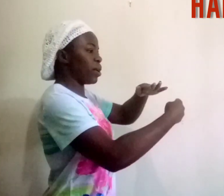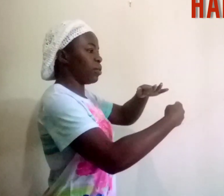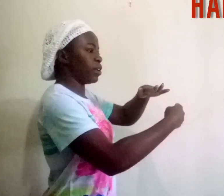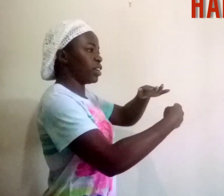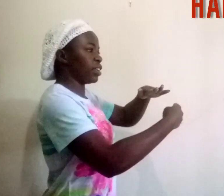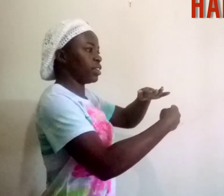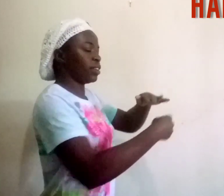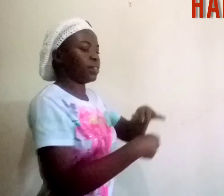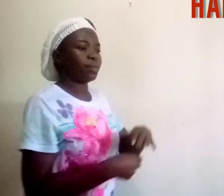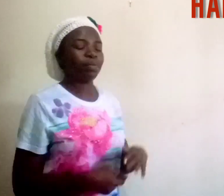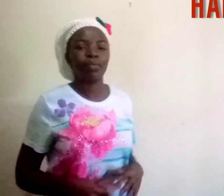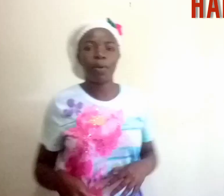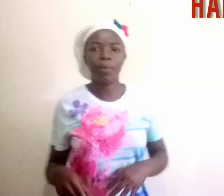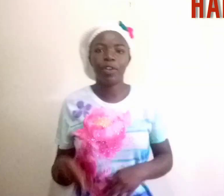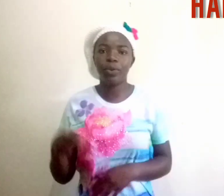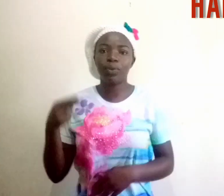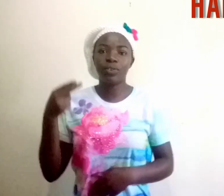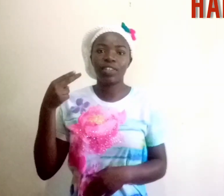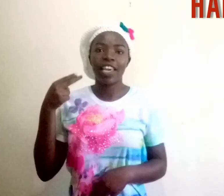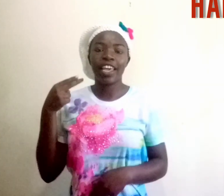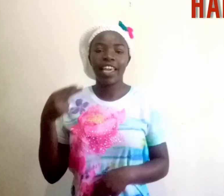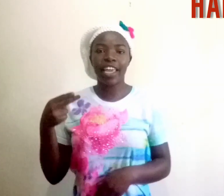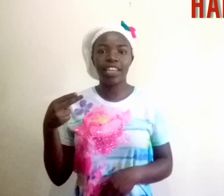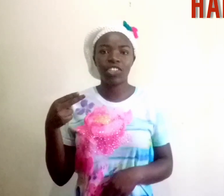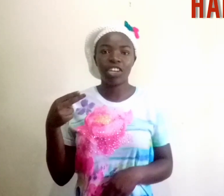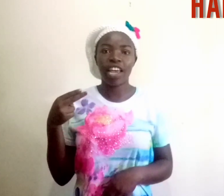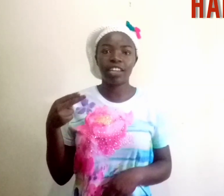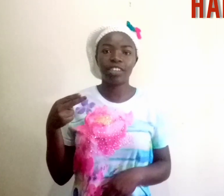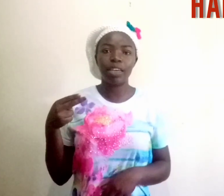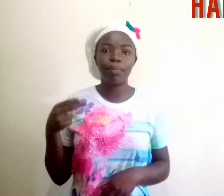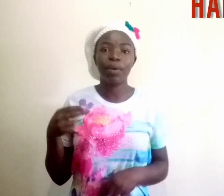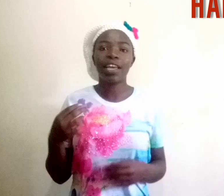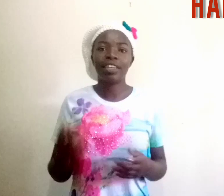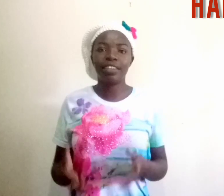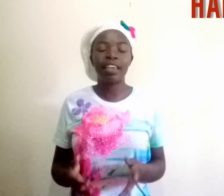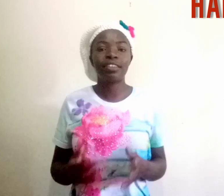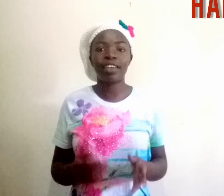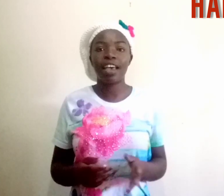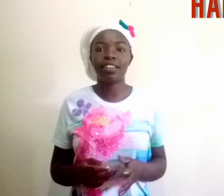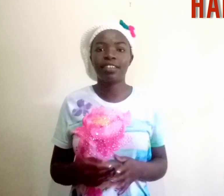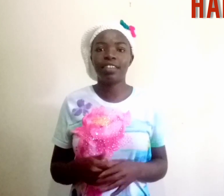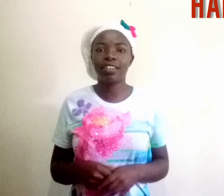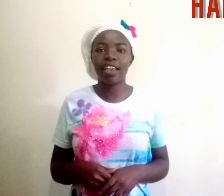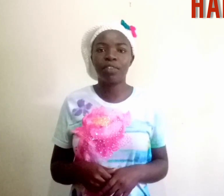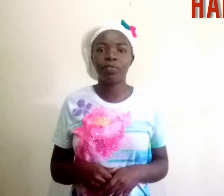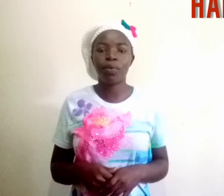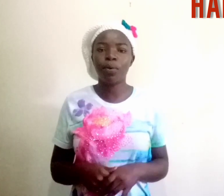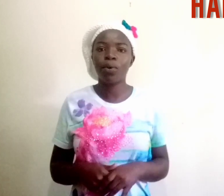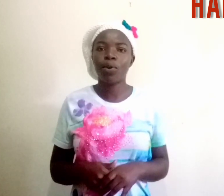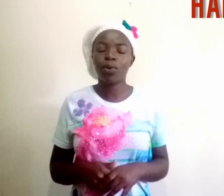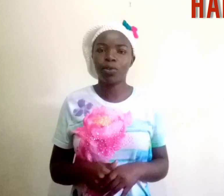Habakkuk. We use H handshake just as the sign for